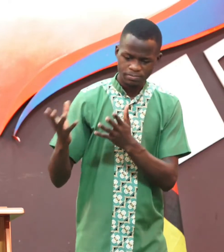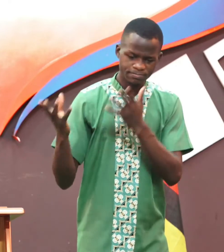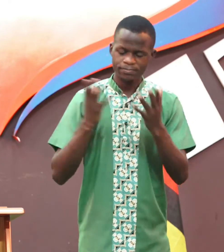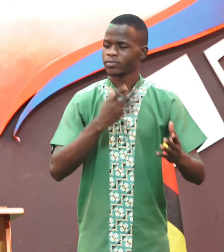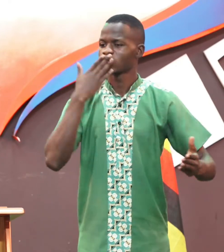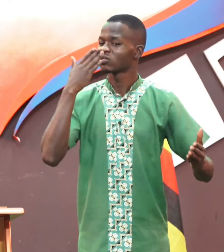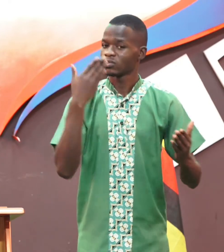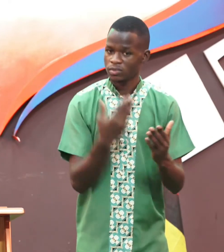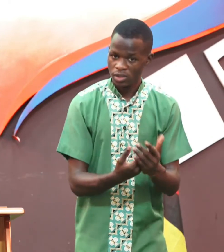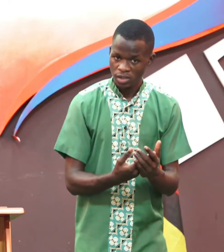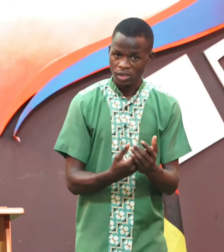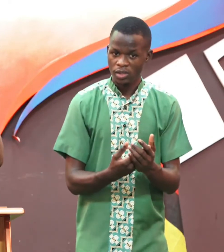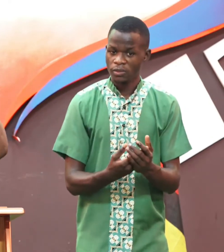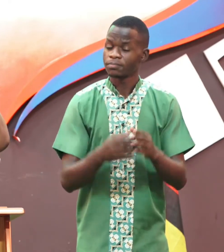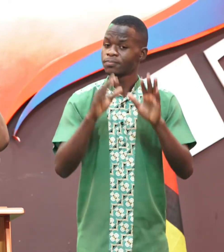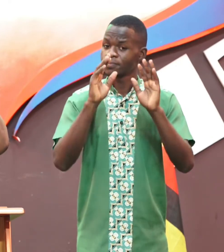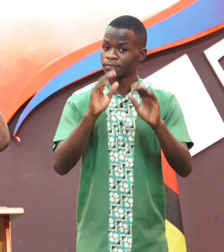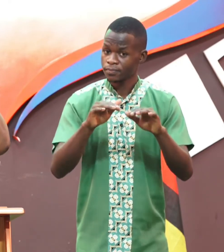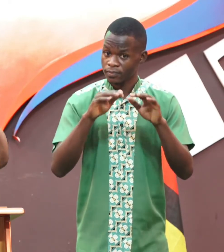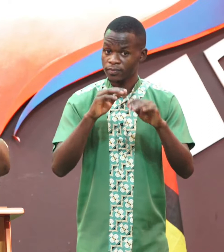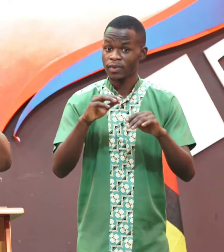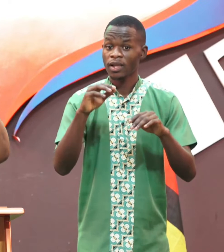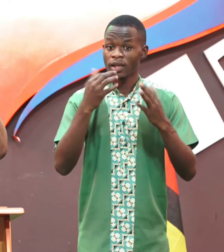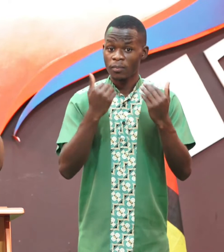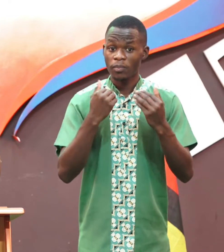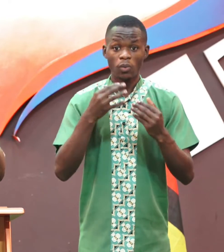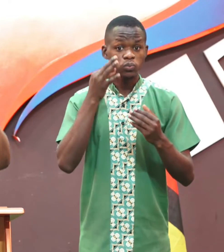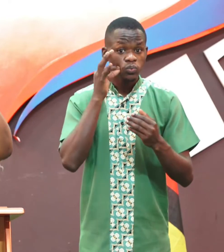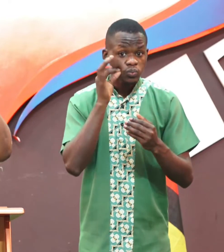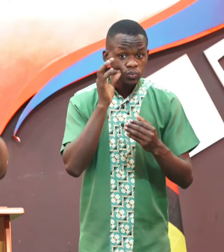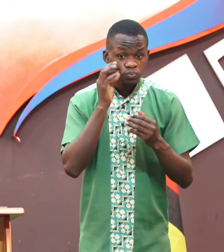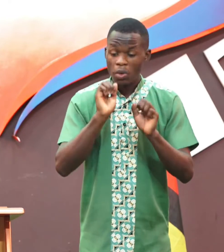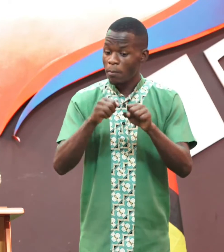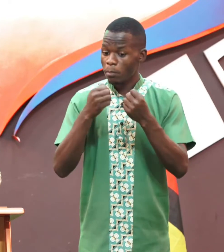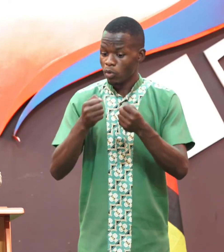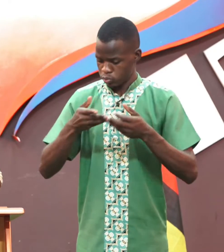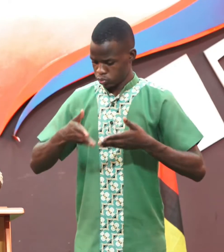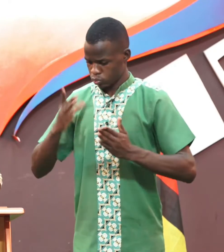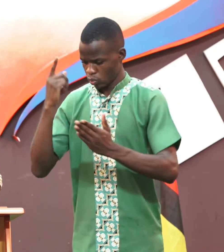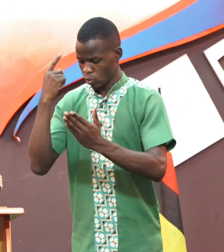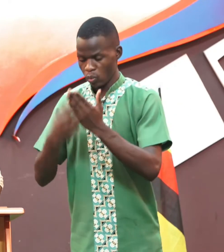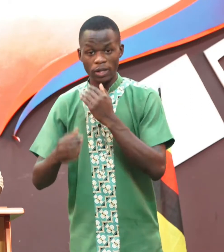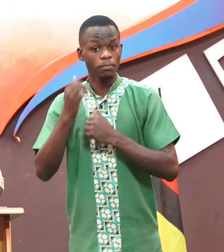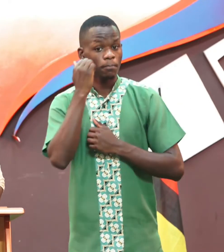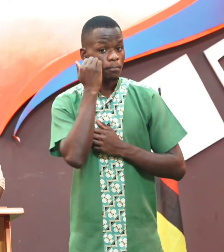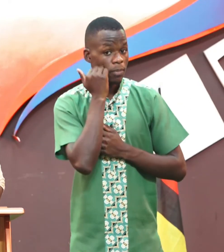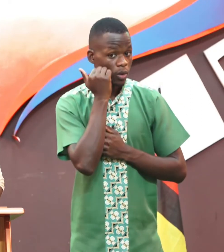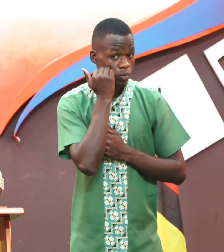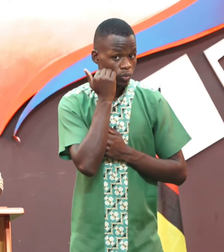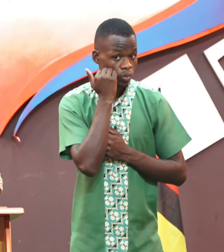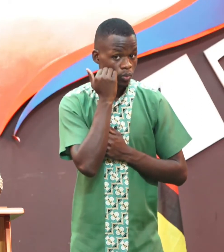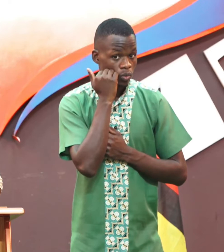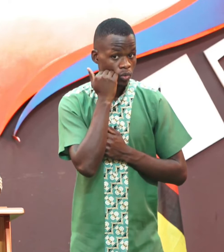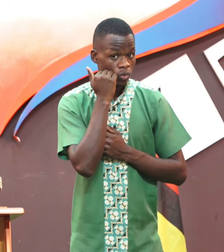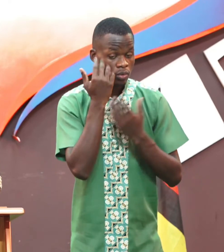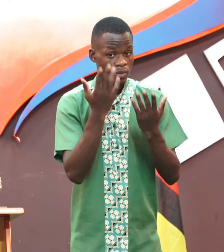out fresh amapera tegasobola kuvaako omuti gw'omupera tegusobola kussa muyembe. A guava cannot produce a mango fruit.